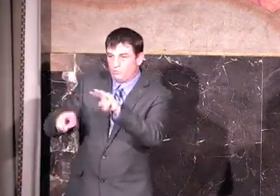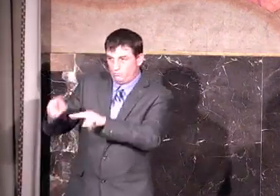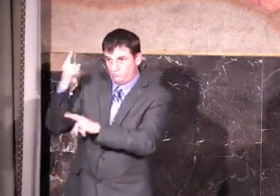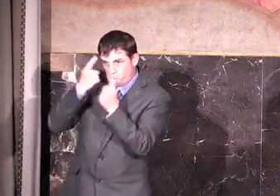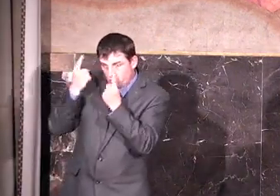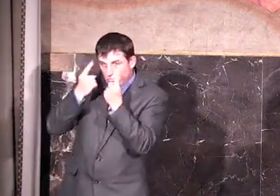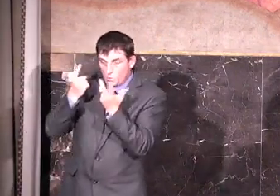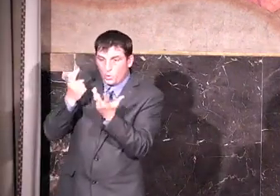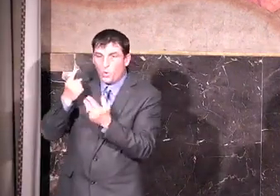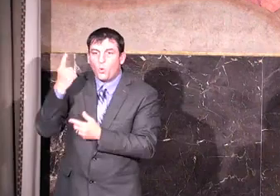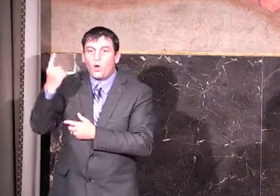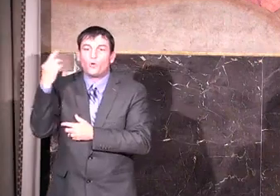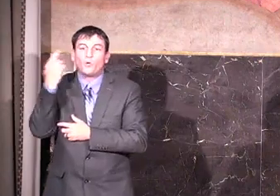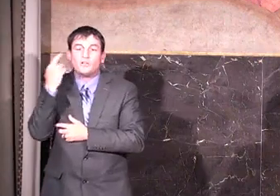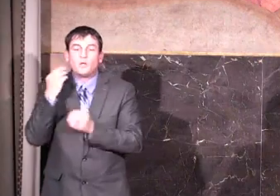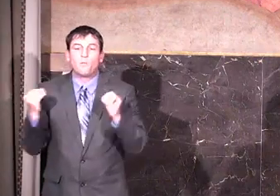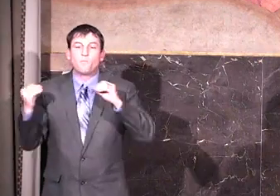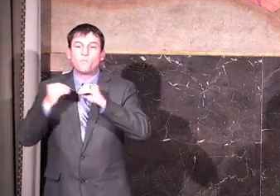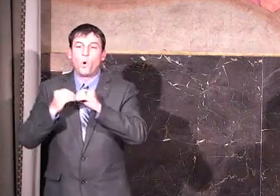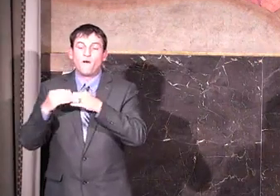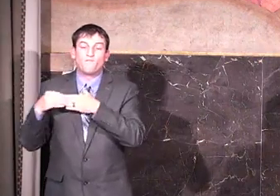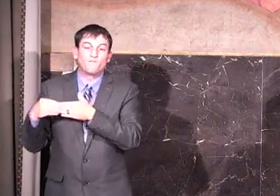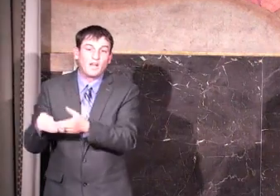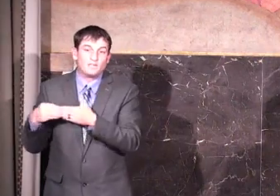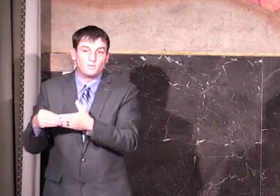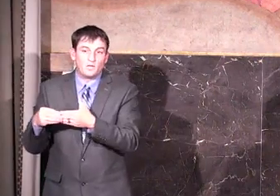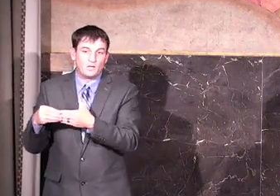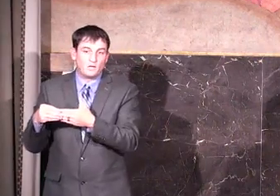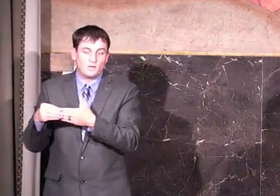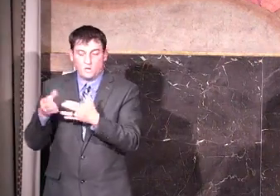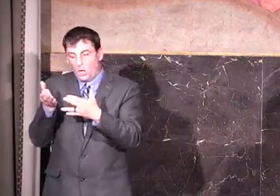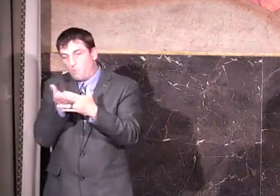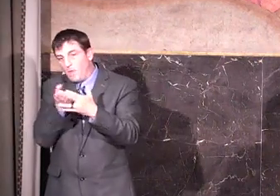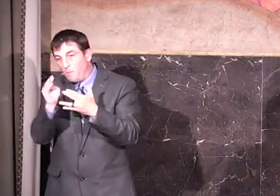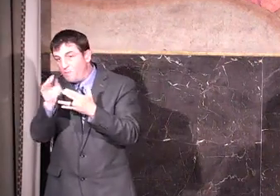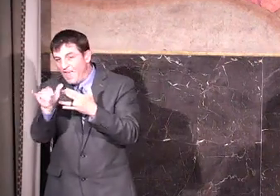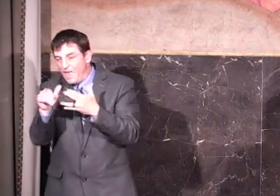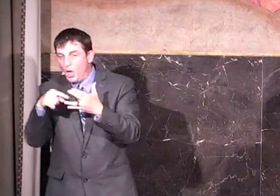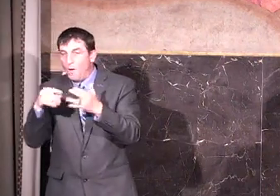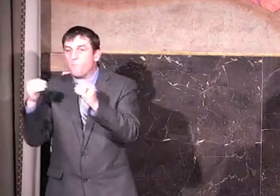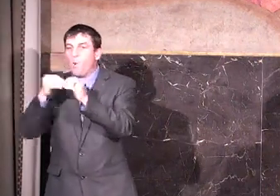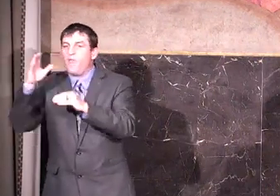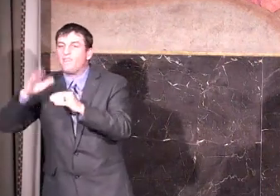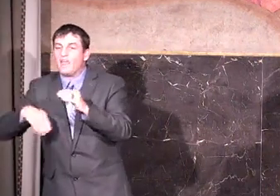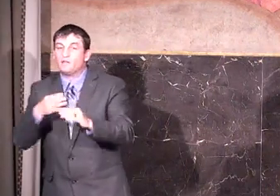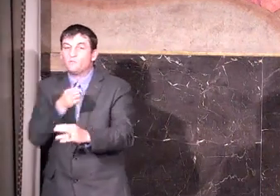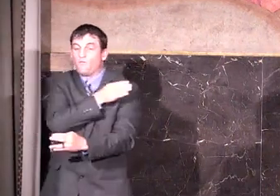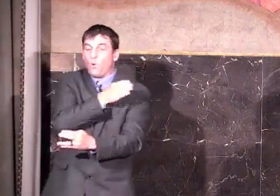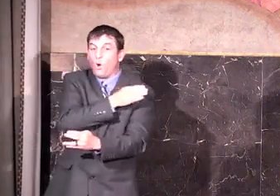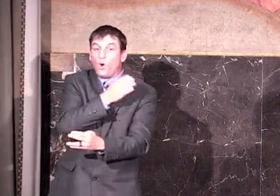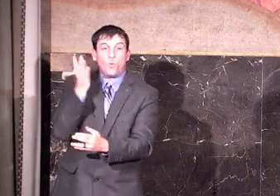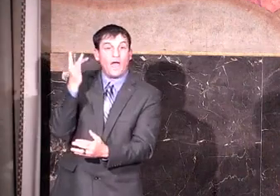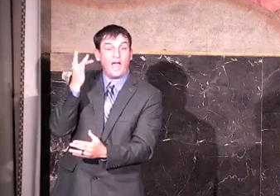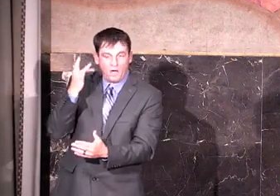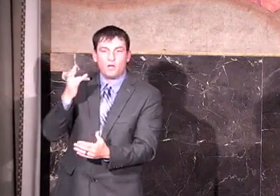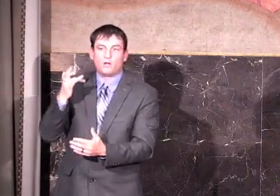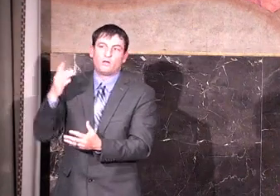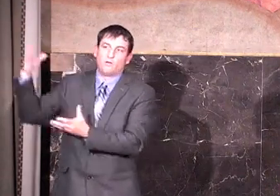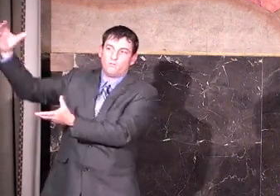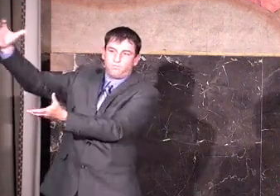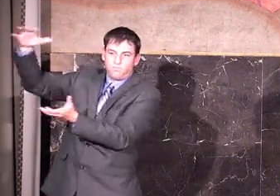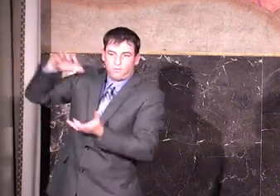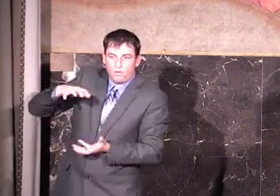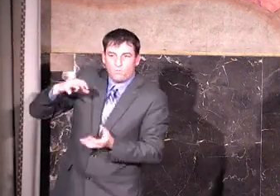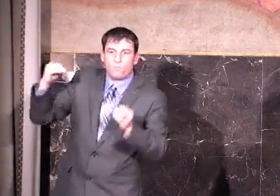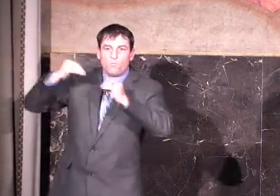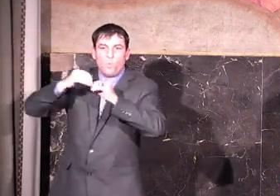may have more flexibility in the mid-May that we didn't have before is the testing that we have. So on